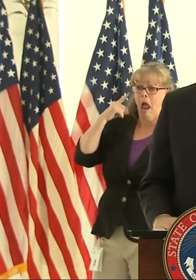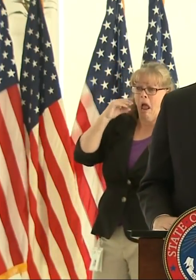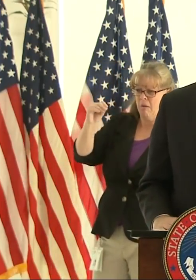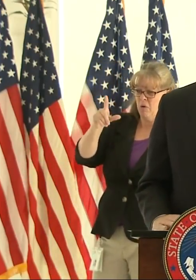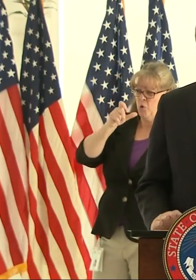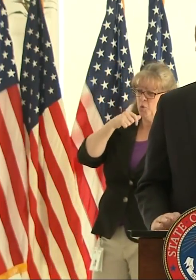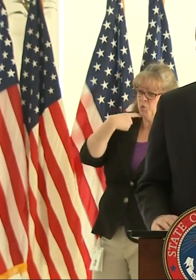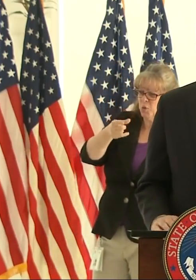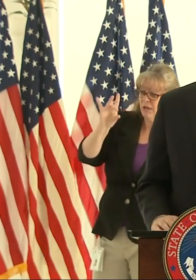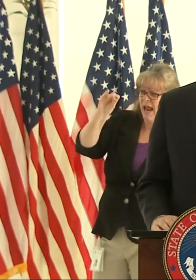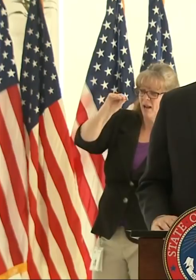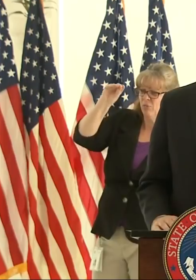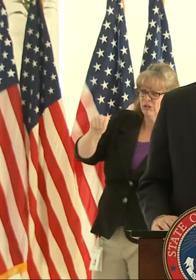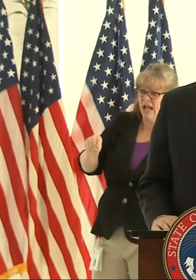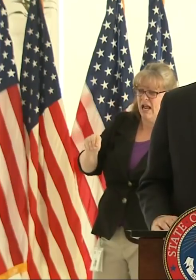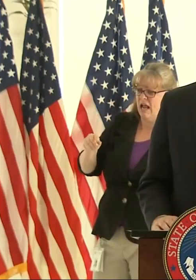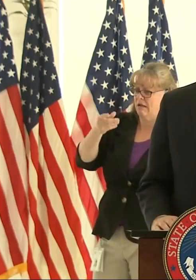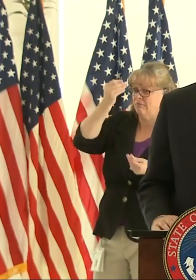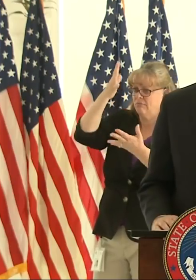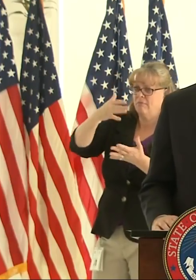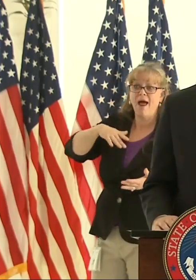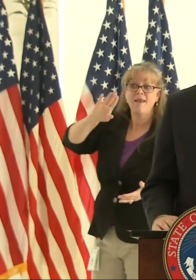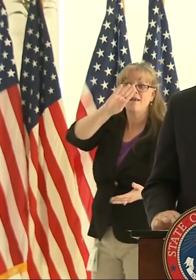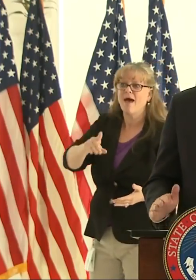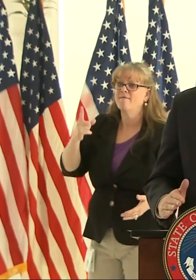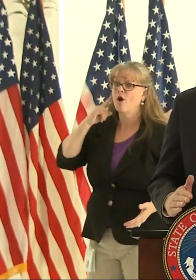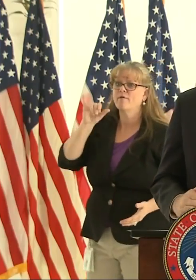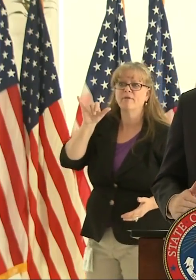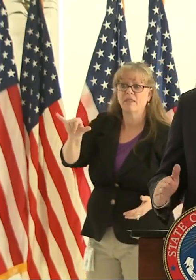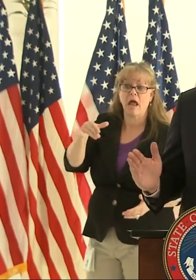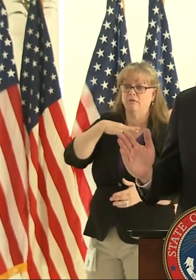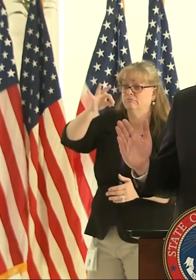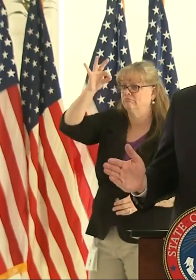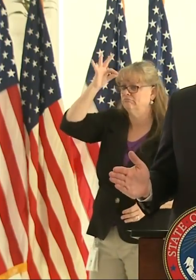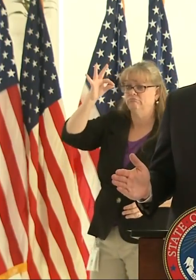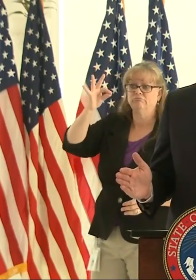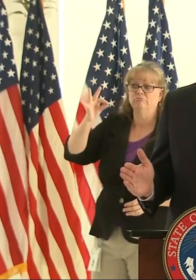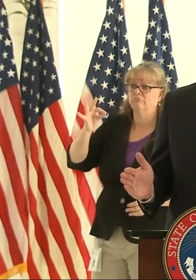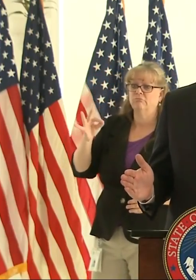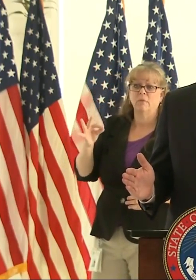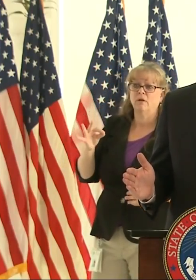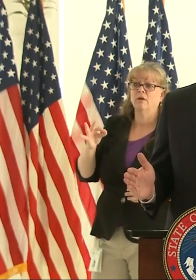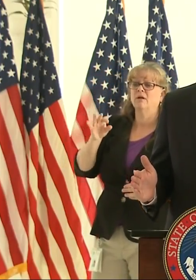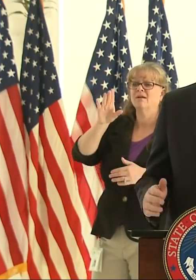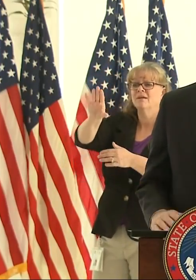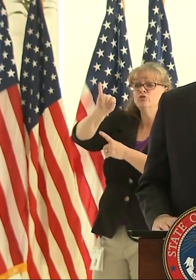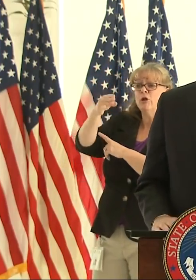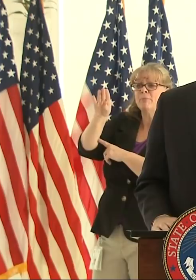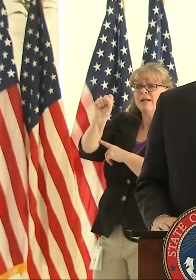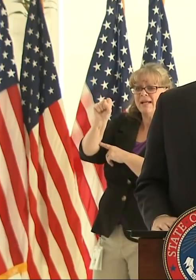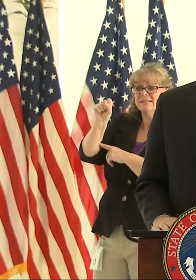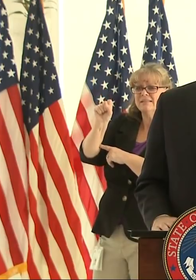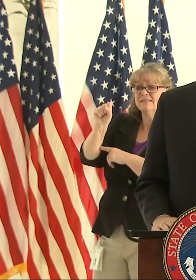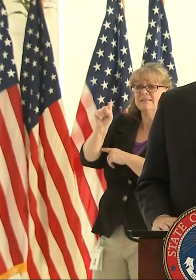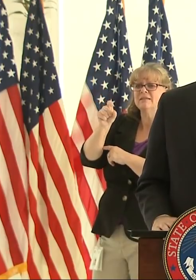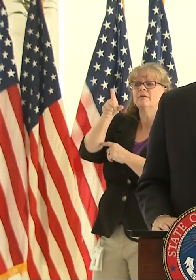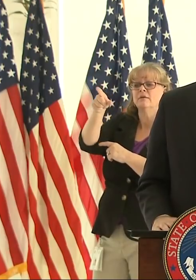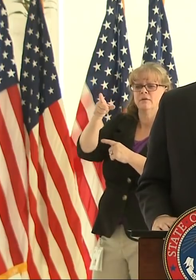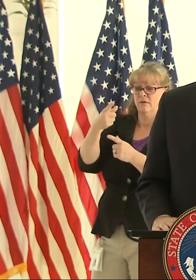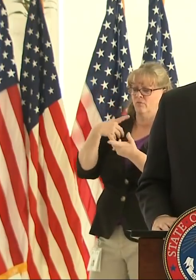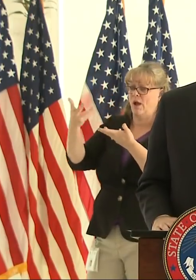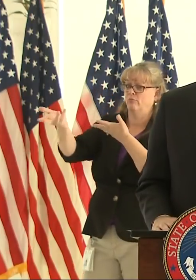clear, I have not heard anything like 80% positive. I think JBS should show more transparency through this process. We, as